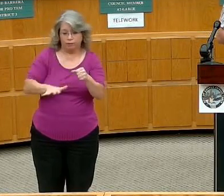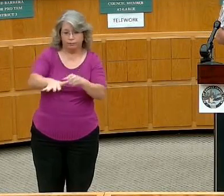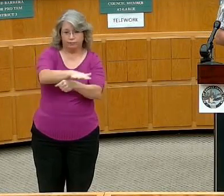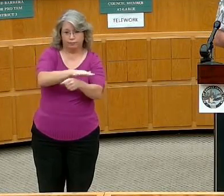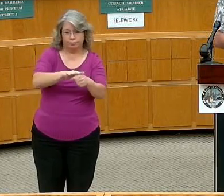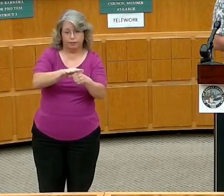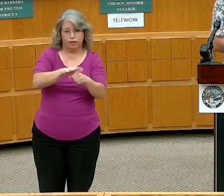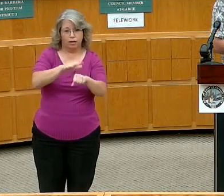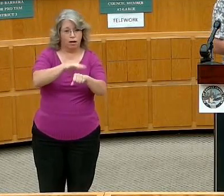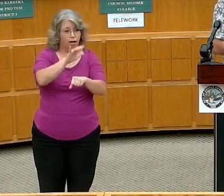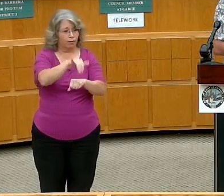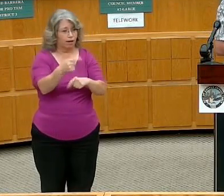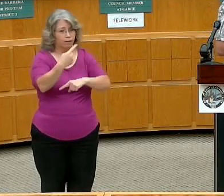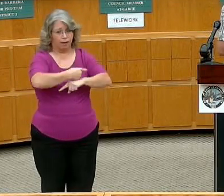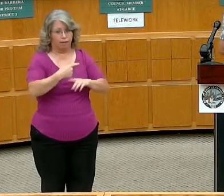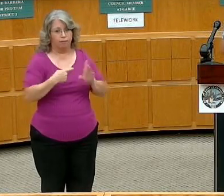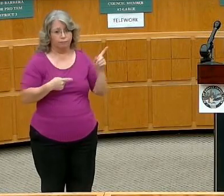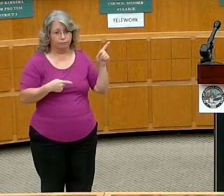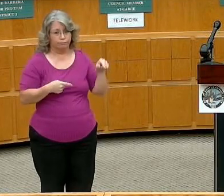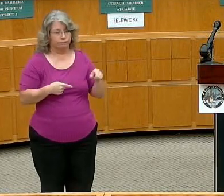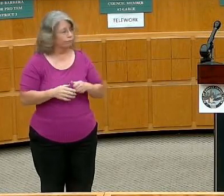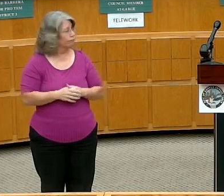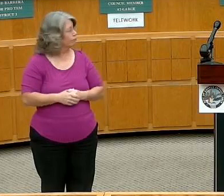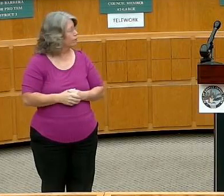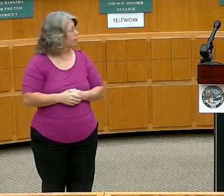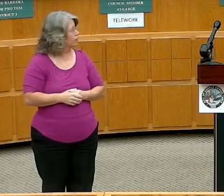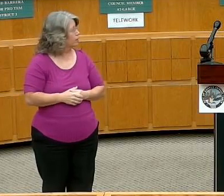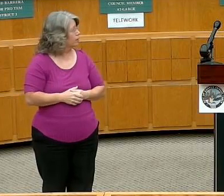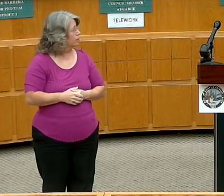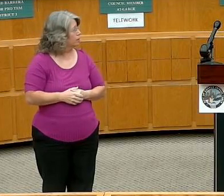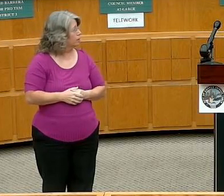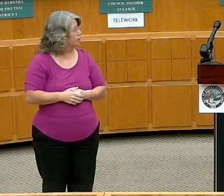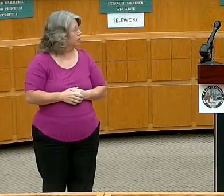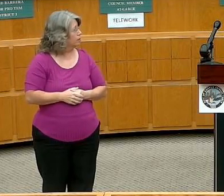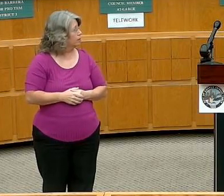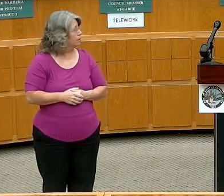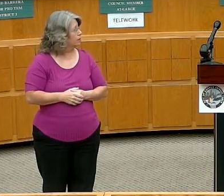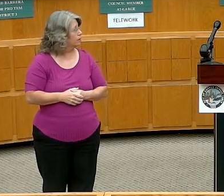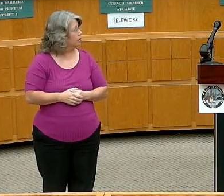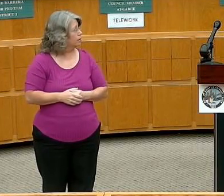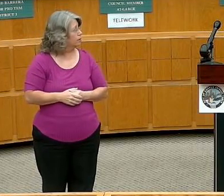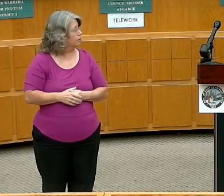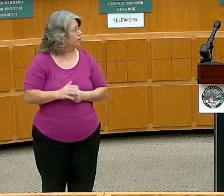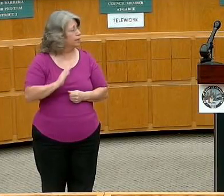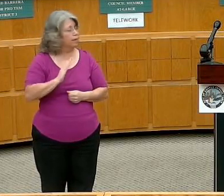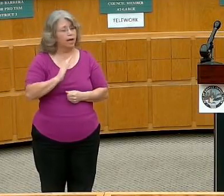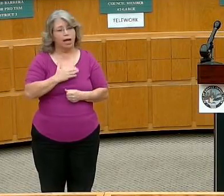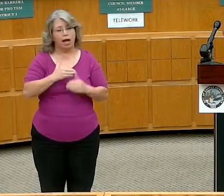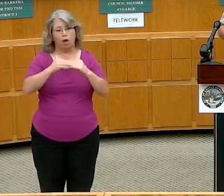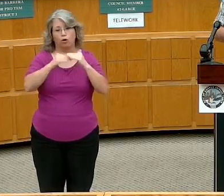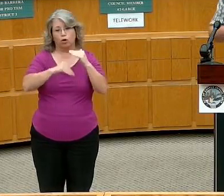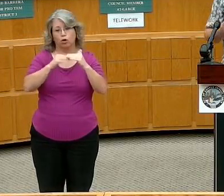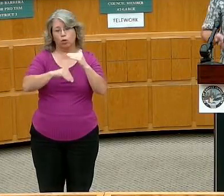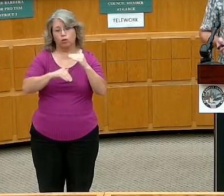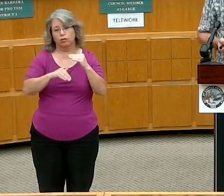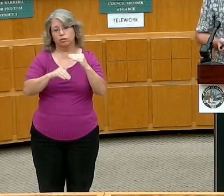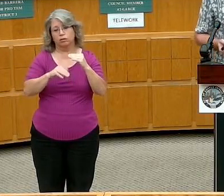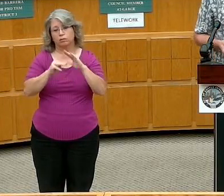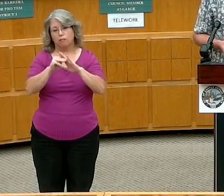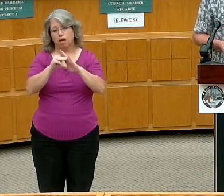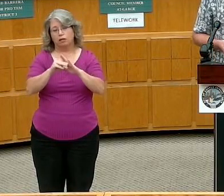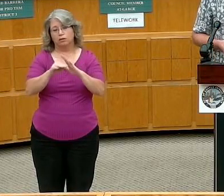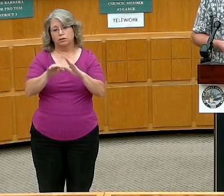that day. So the lower estimate that we have from some of the other models comes out to about 96,000. There's